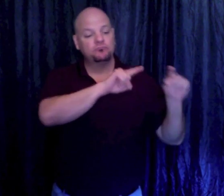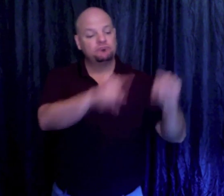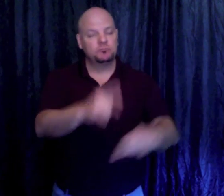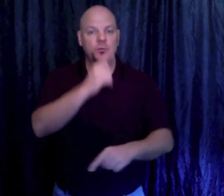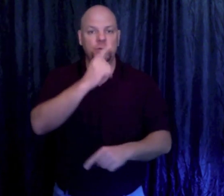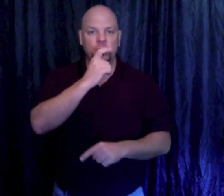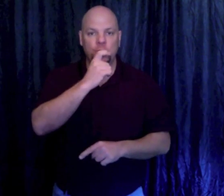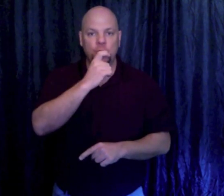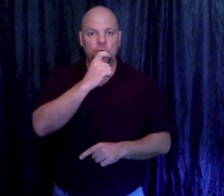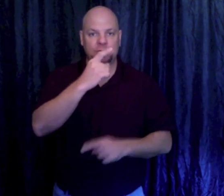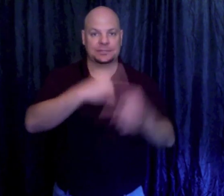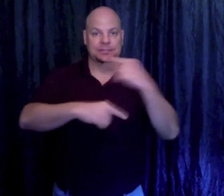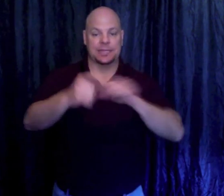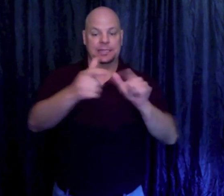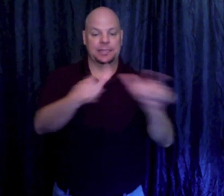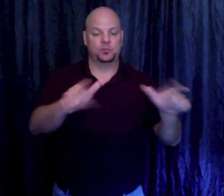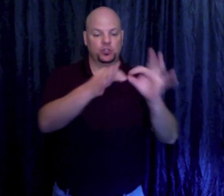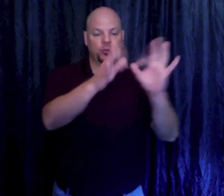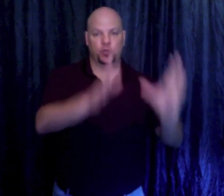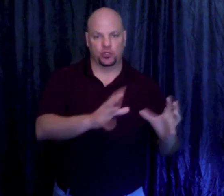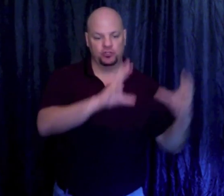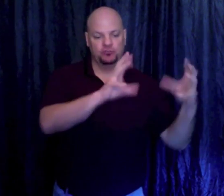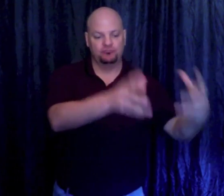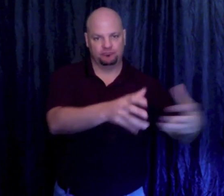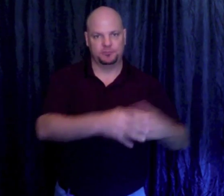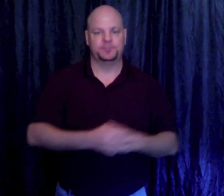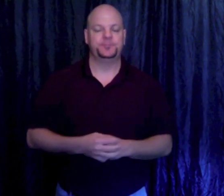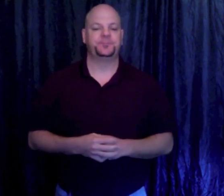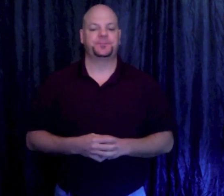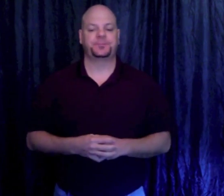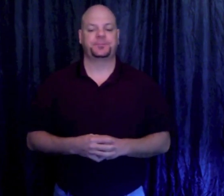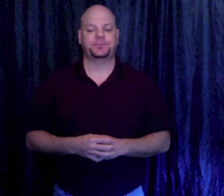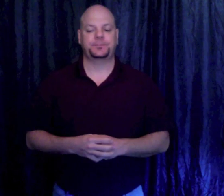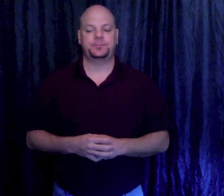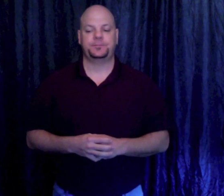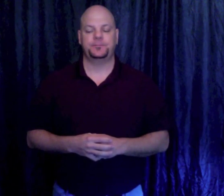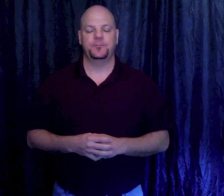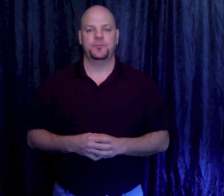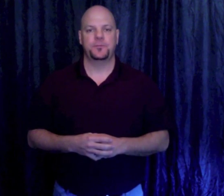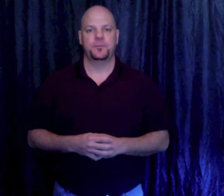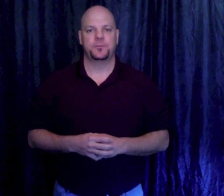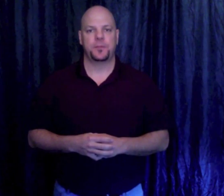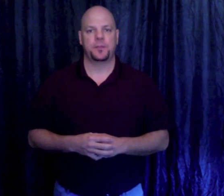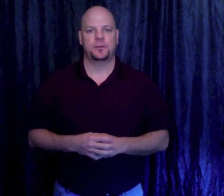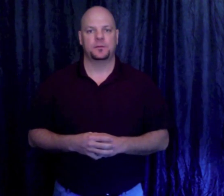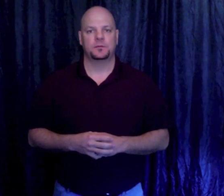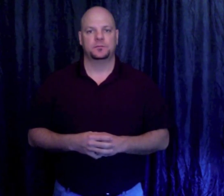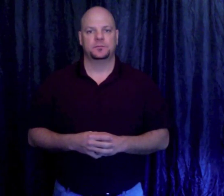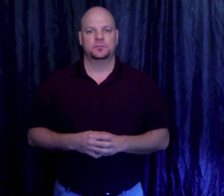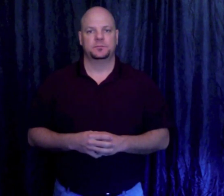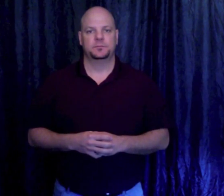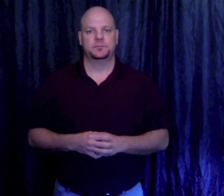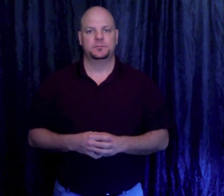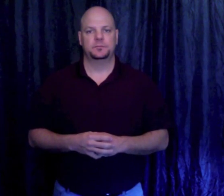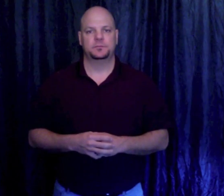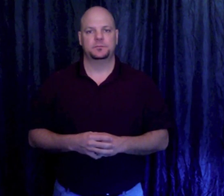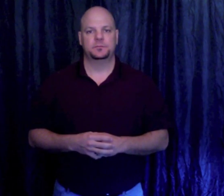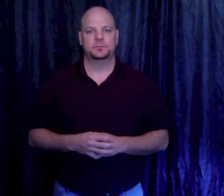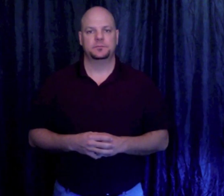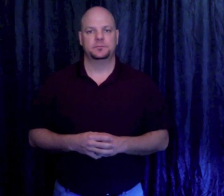sign language interpreters, ASL English interpreters. And at some point, I should also say, this whole thing was conducted